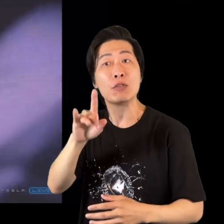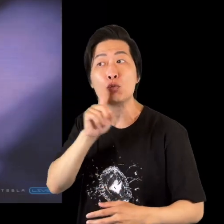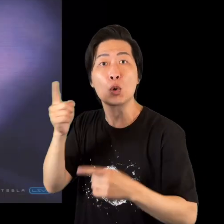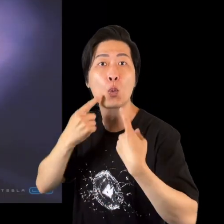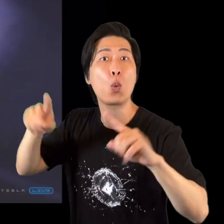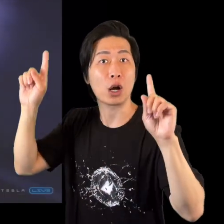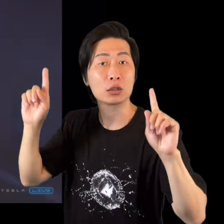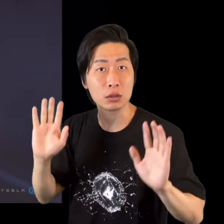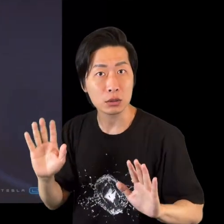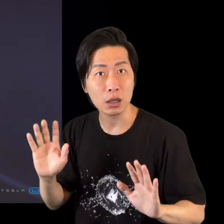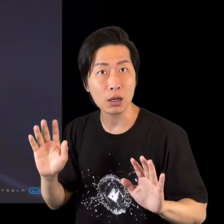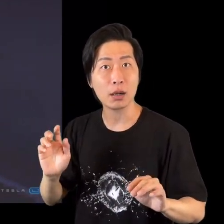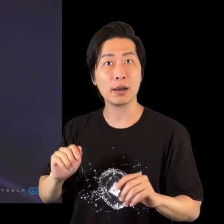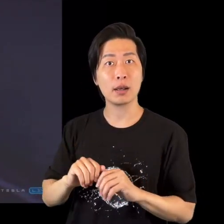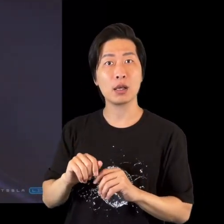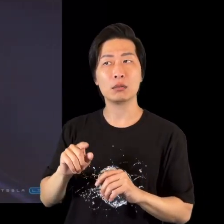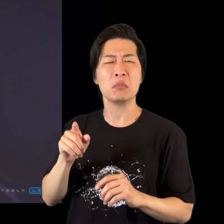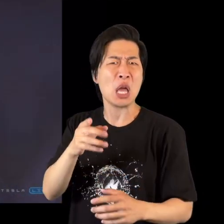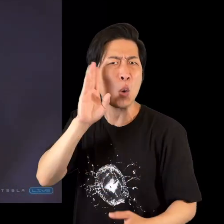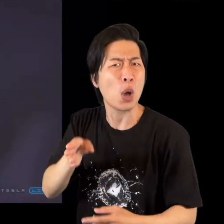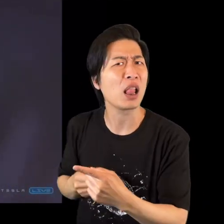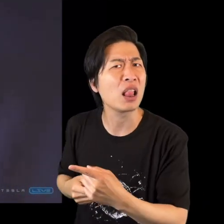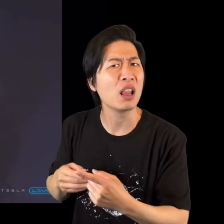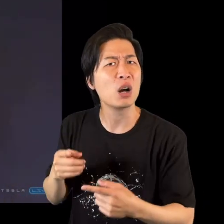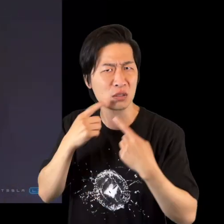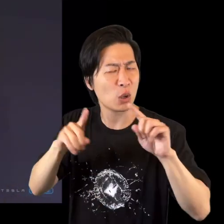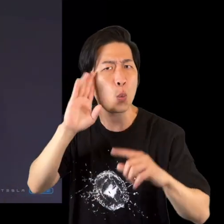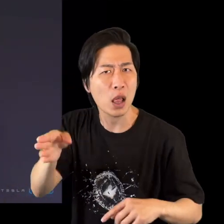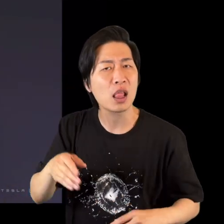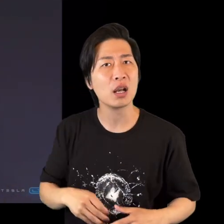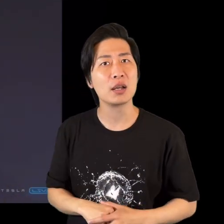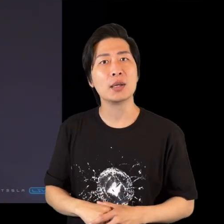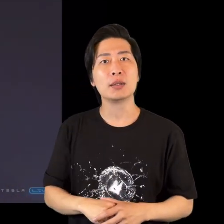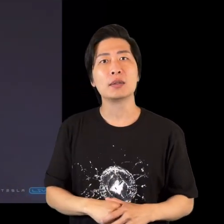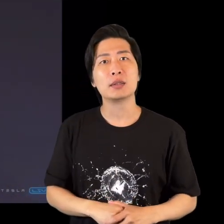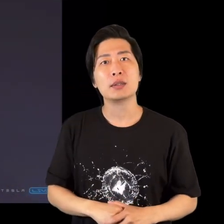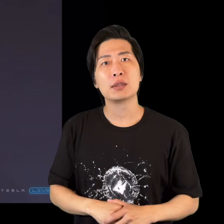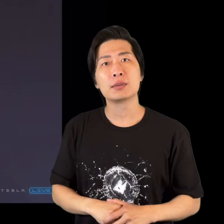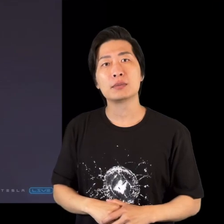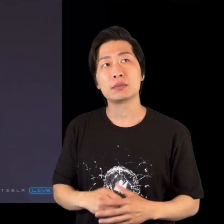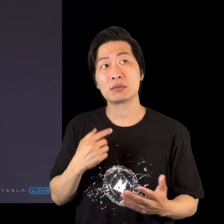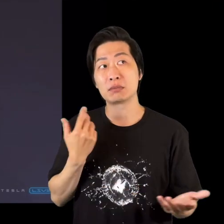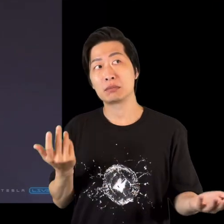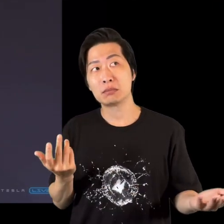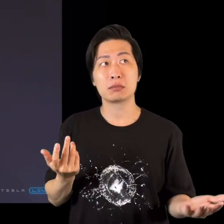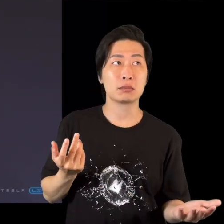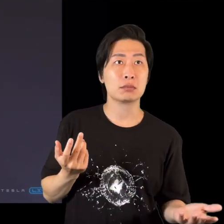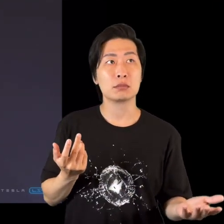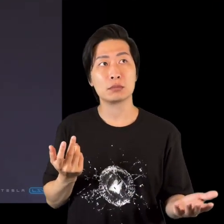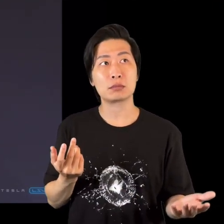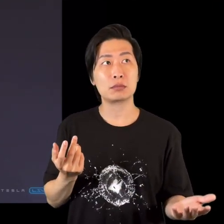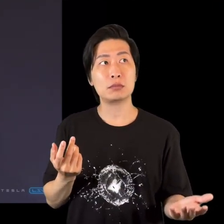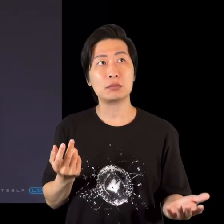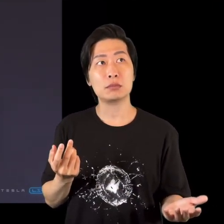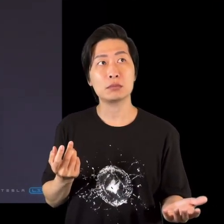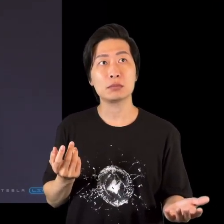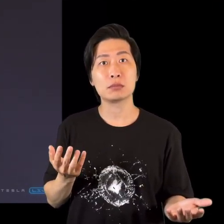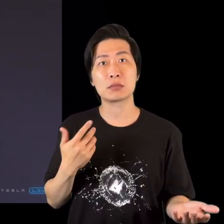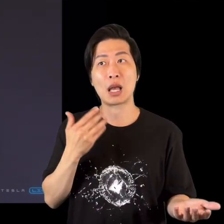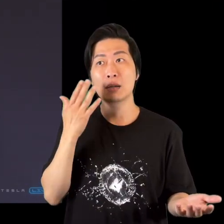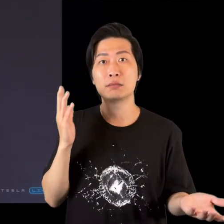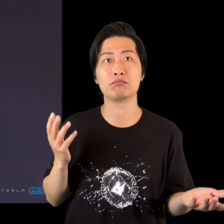demand for something like Optimus, if it really works, which it will,